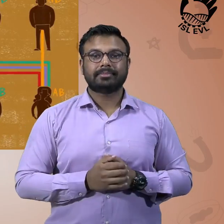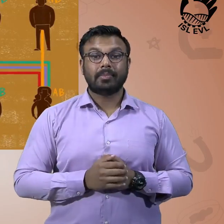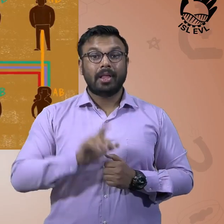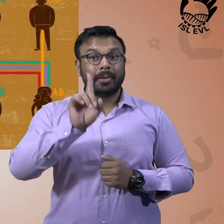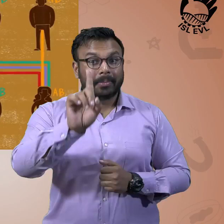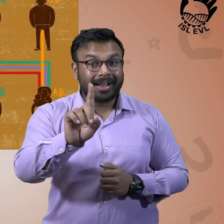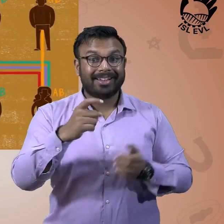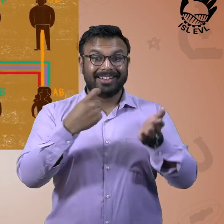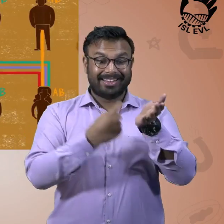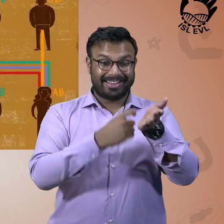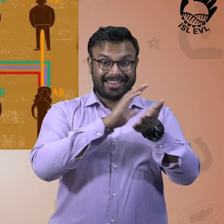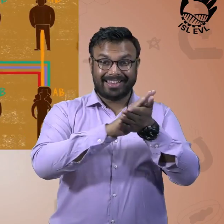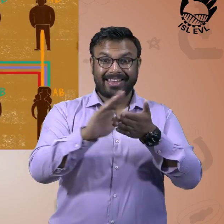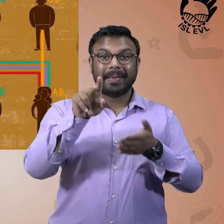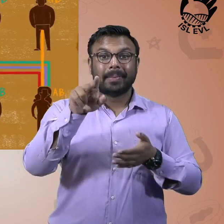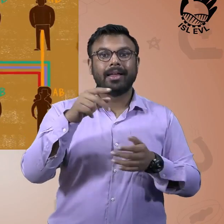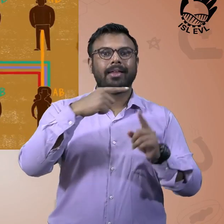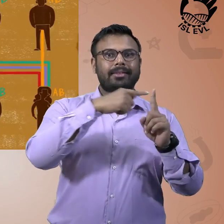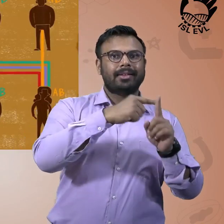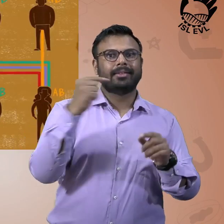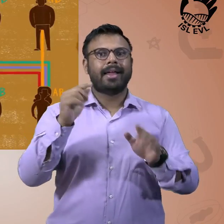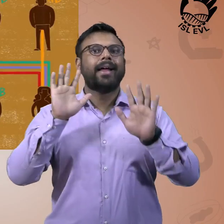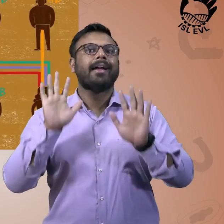Matching donors and recipients is a bit more complicated, especially